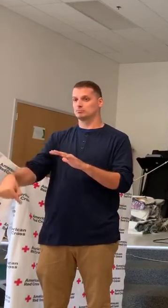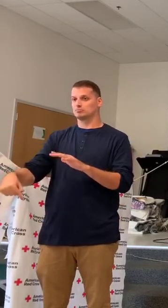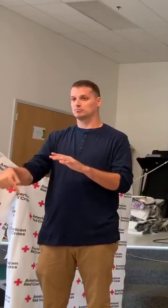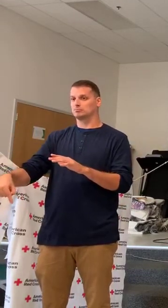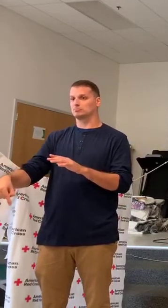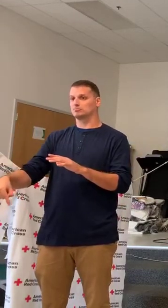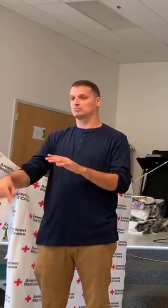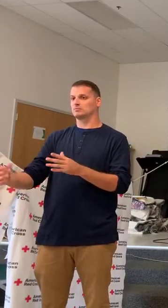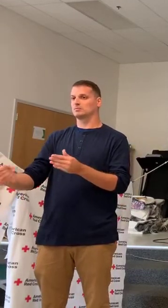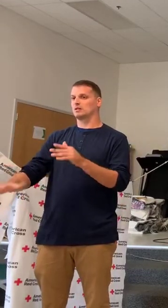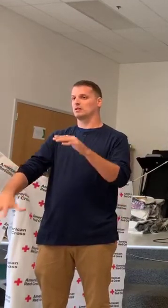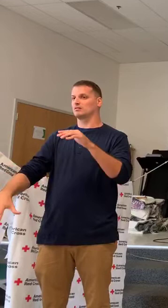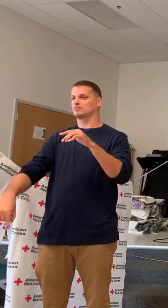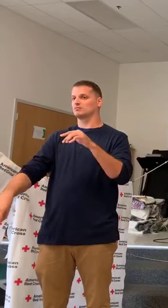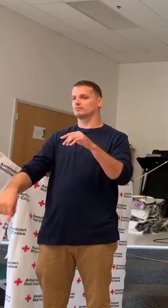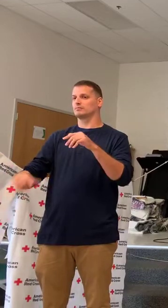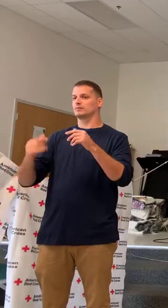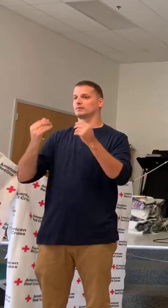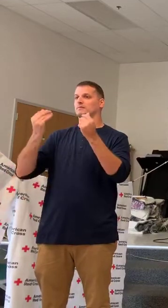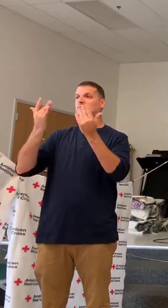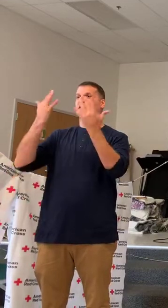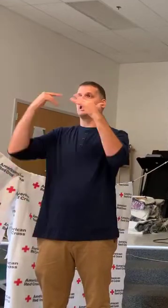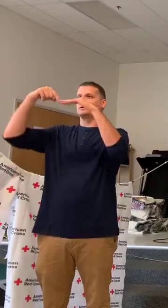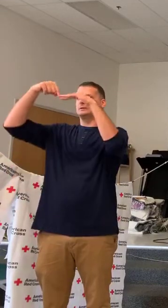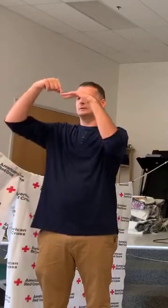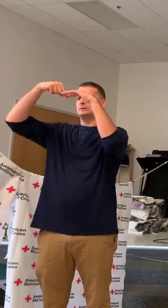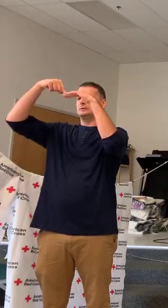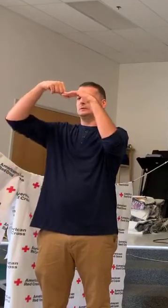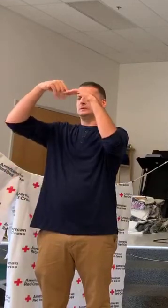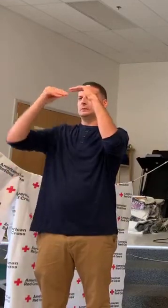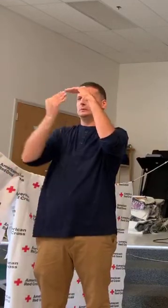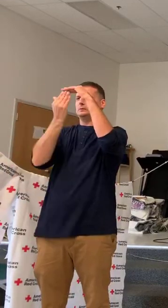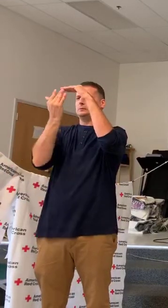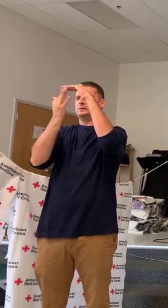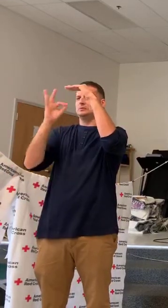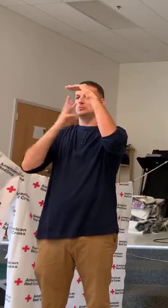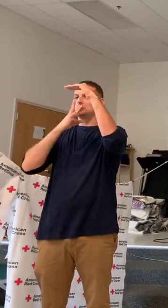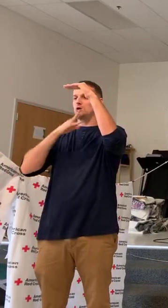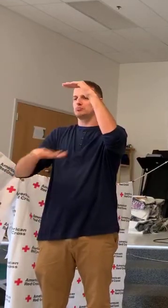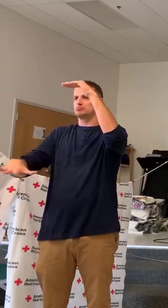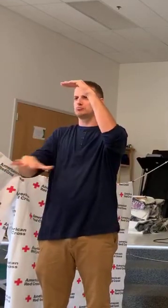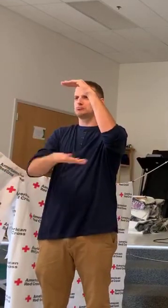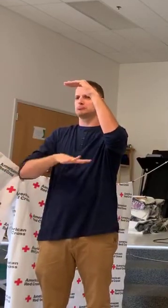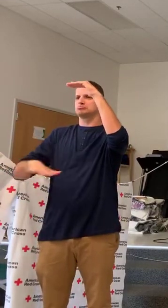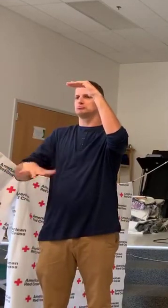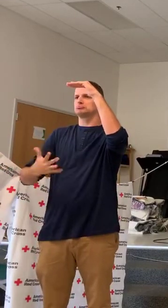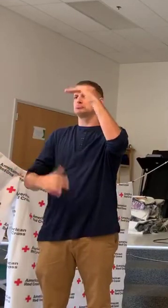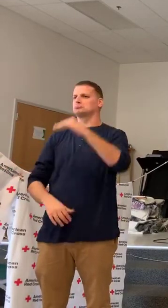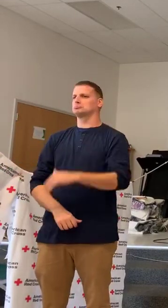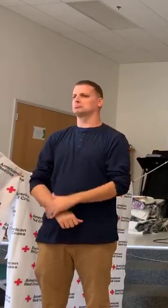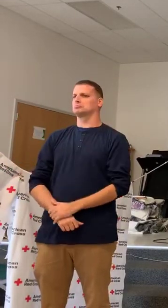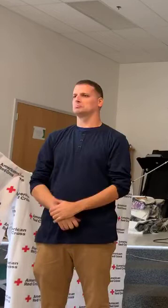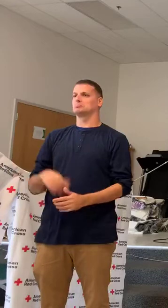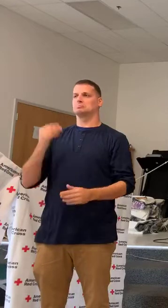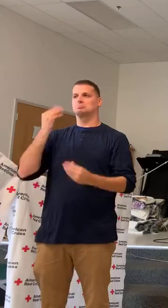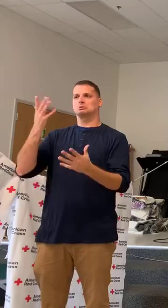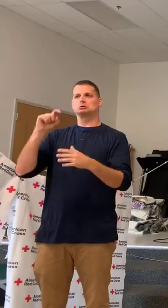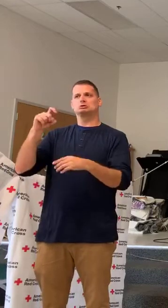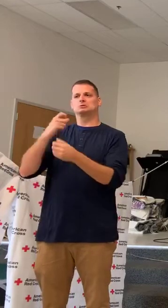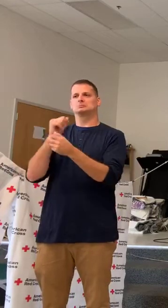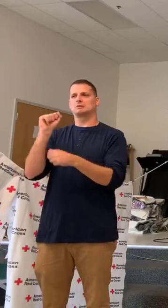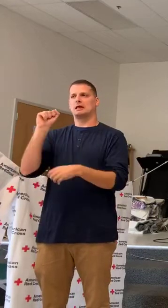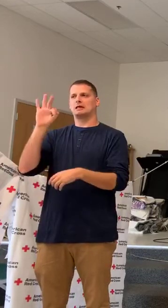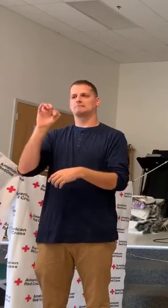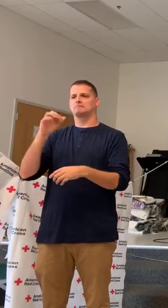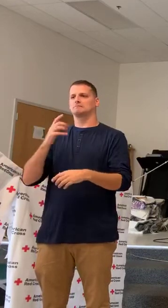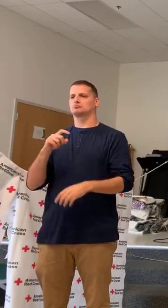Right, wells around this area are generally in the 70 to 100 plus foot range. My well in Willow is 89 feet. Griffin did it.